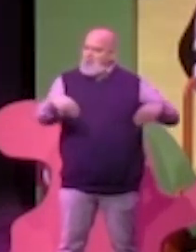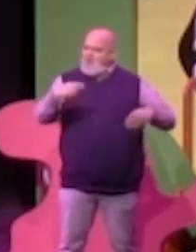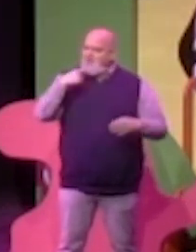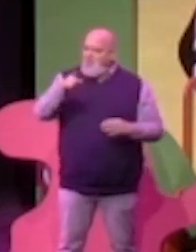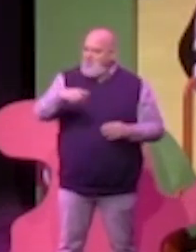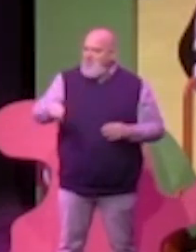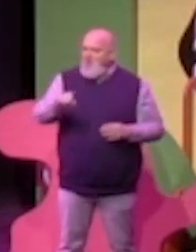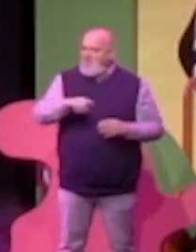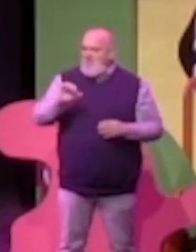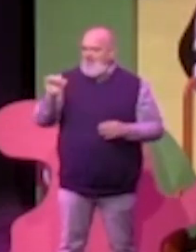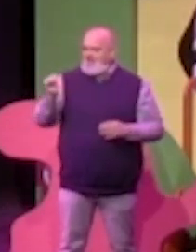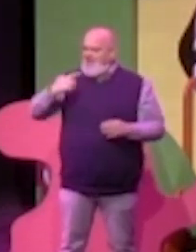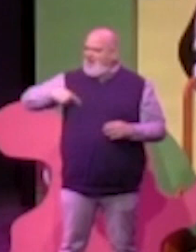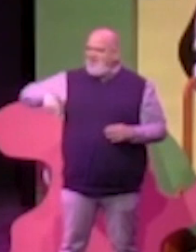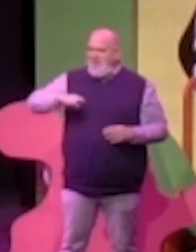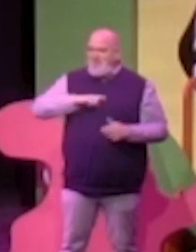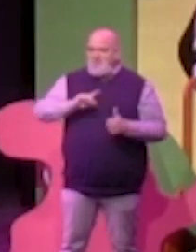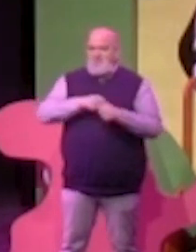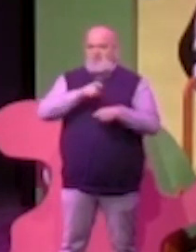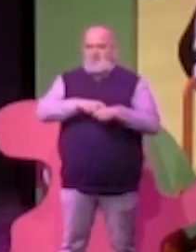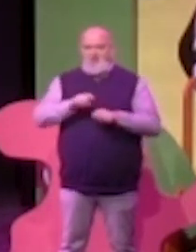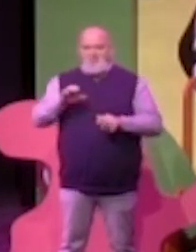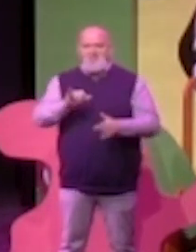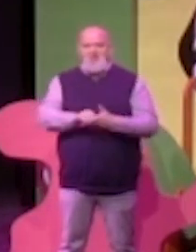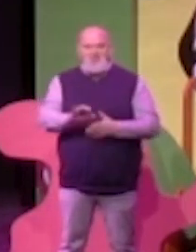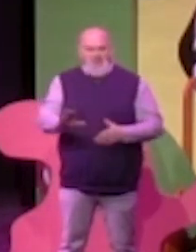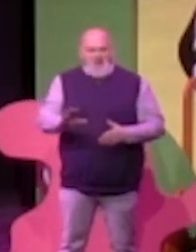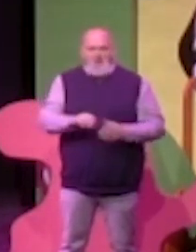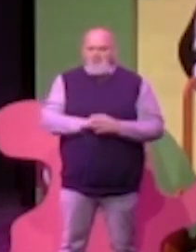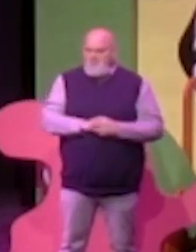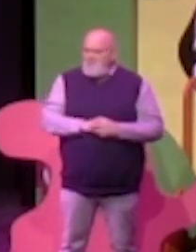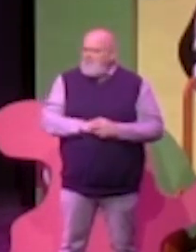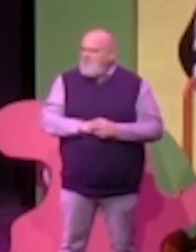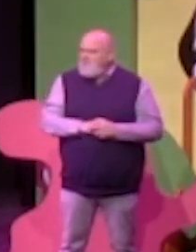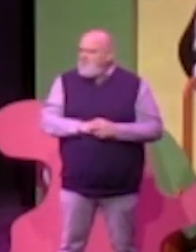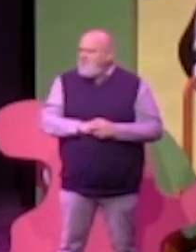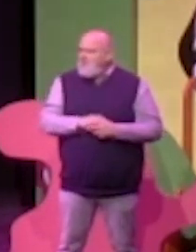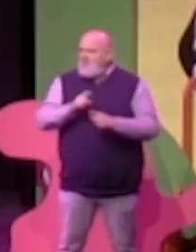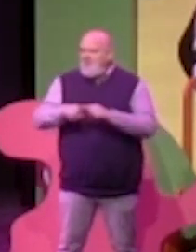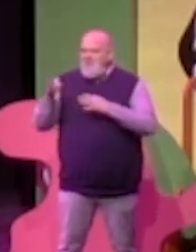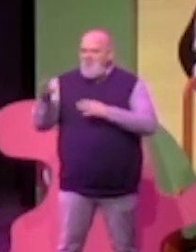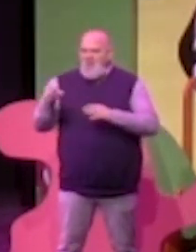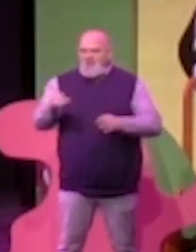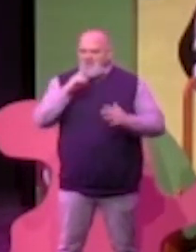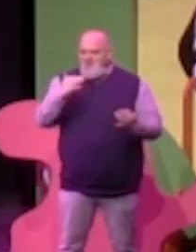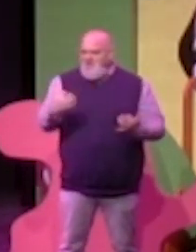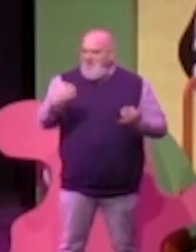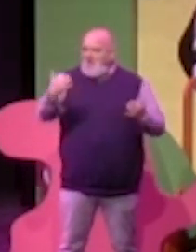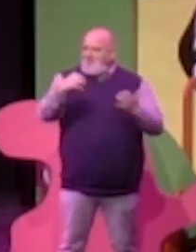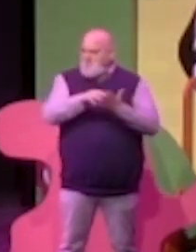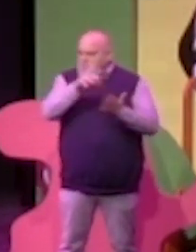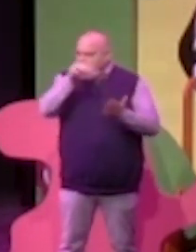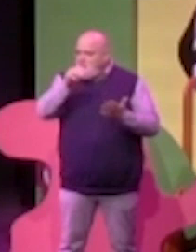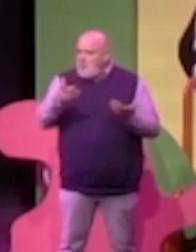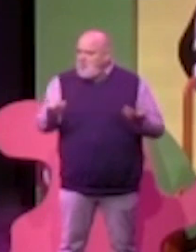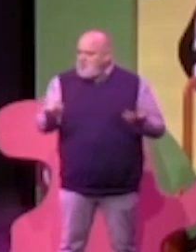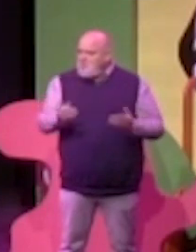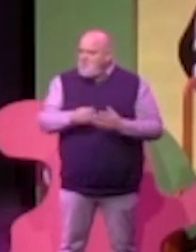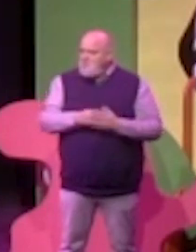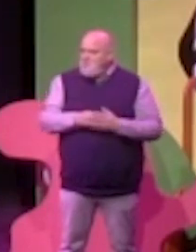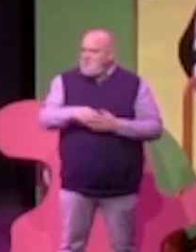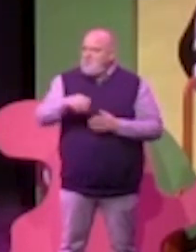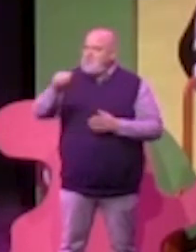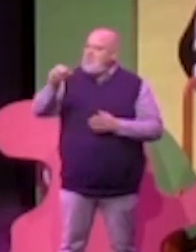be about 10 of us. It's the first time they've done it. And there's going to be ways of the audience to learn. You know, we're going to do